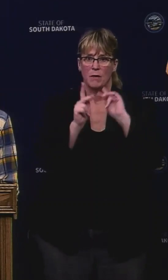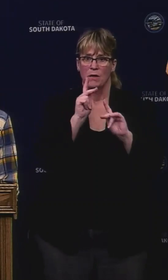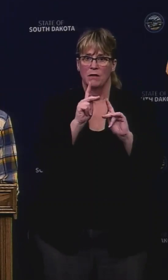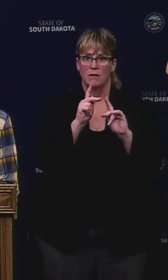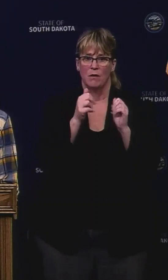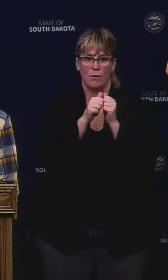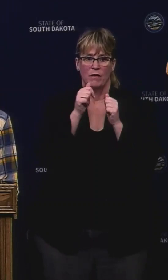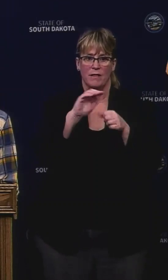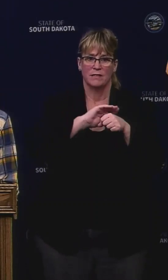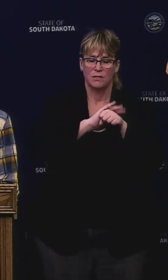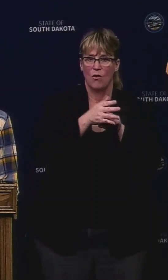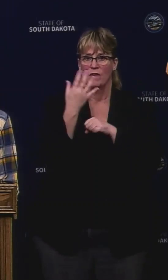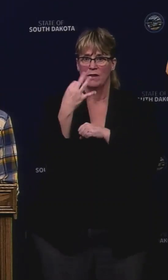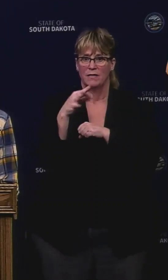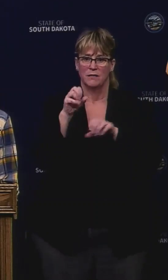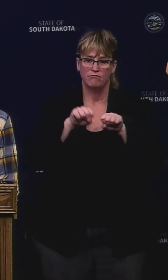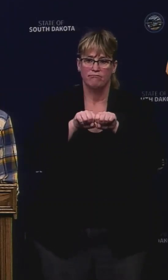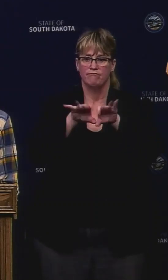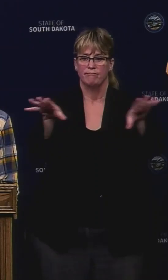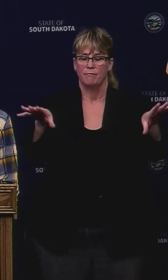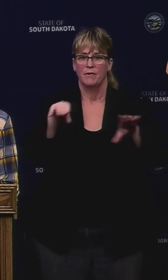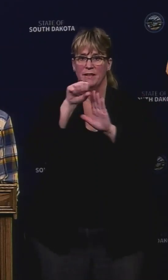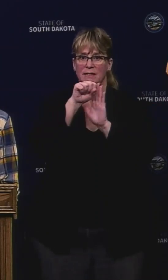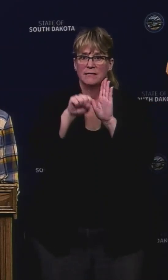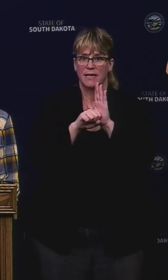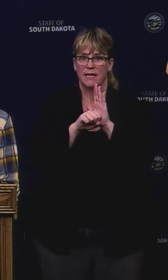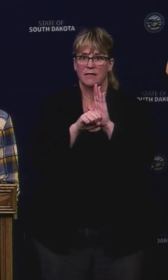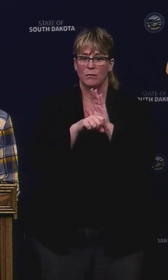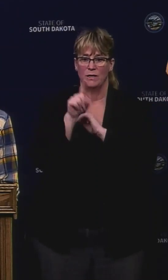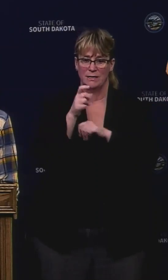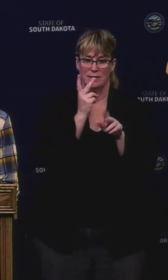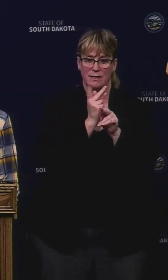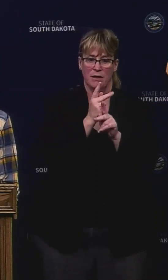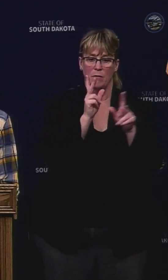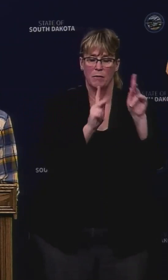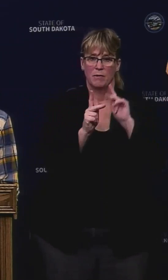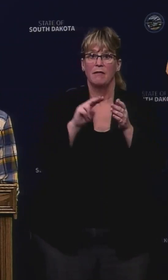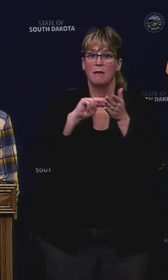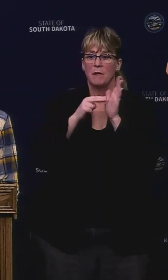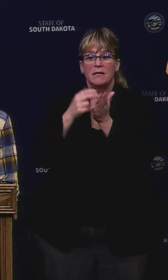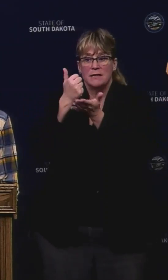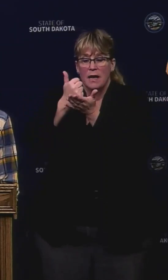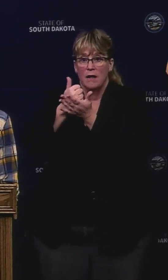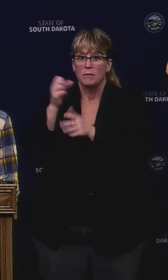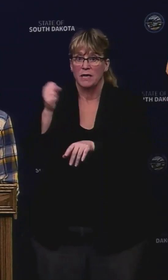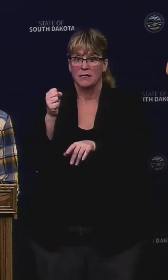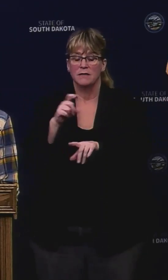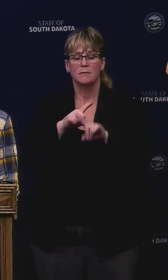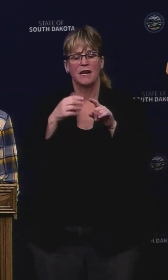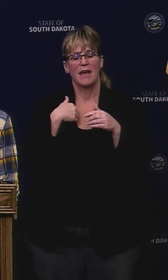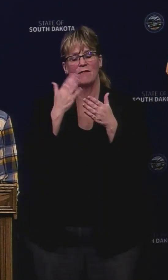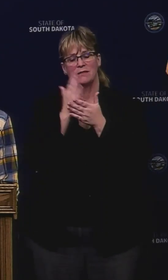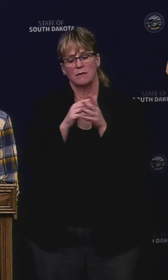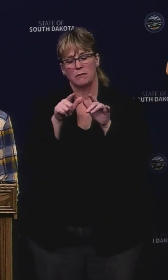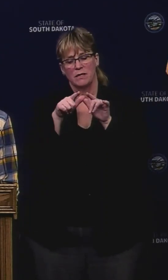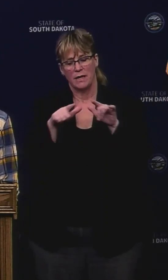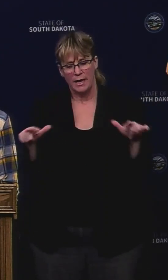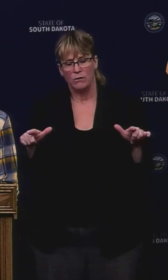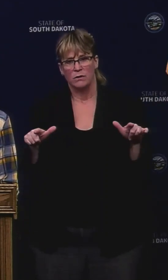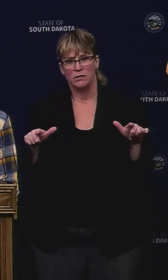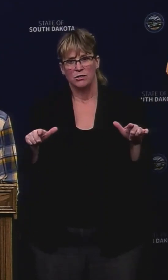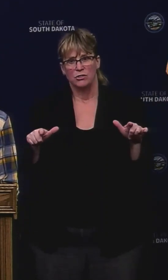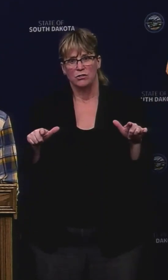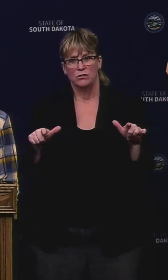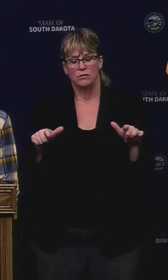this COVID-19 virus spread across our states, and that they meant to help. And so having some language put in statute